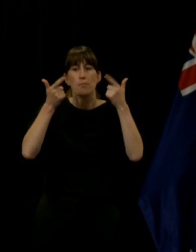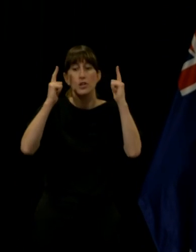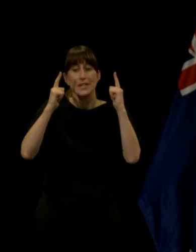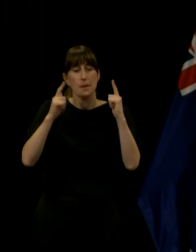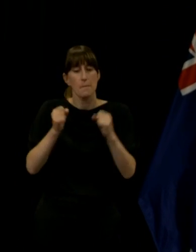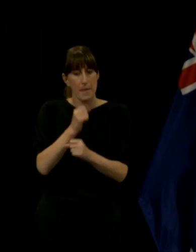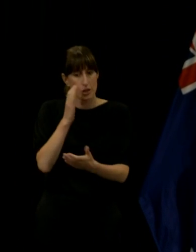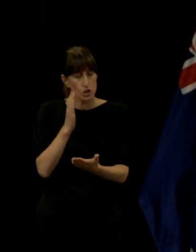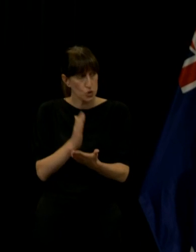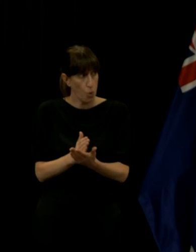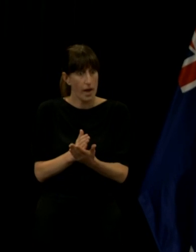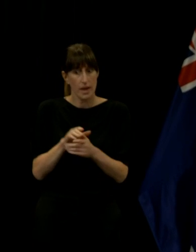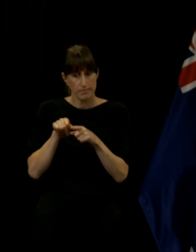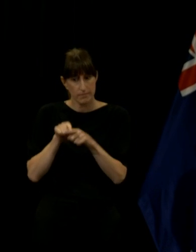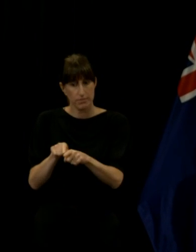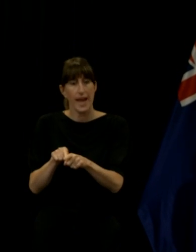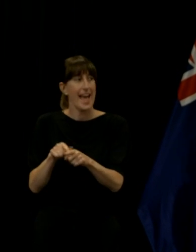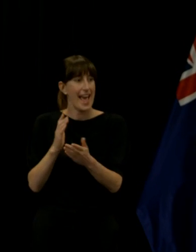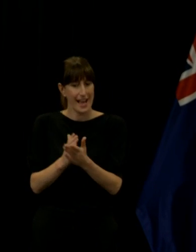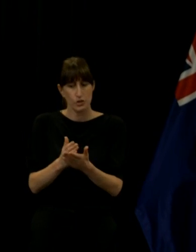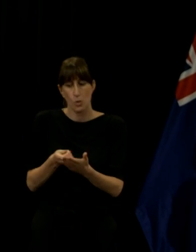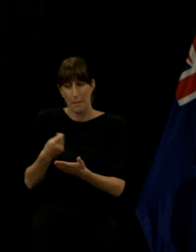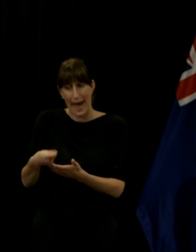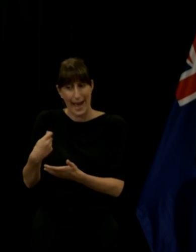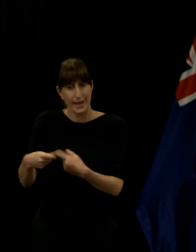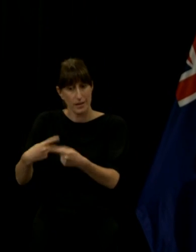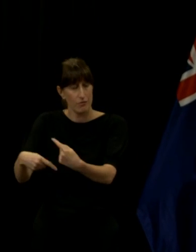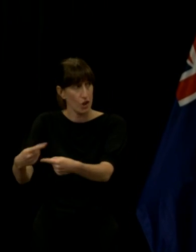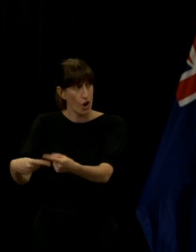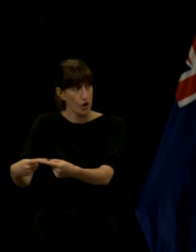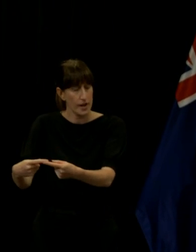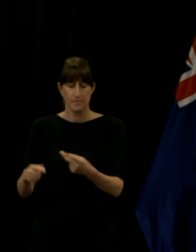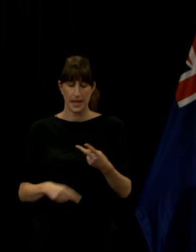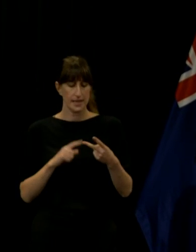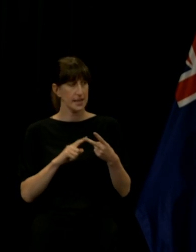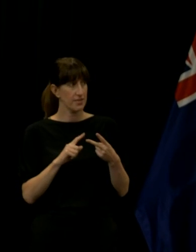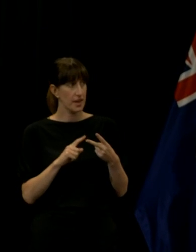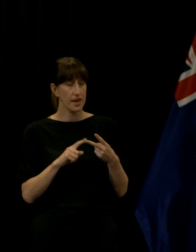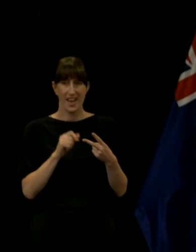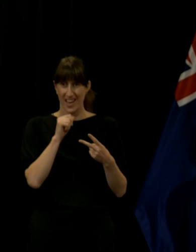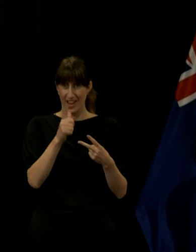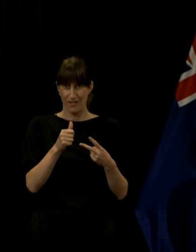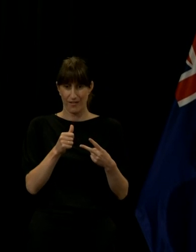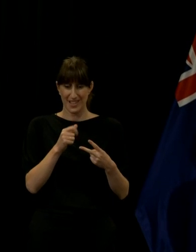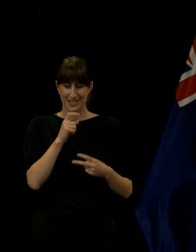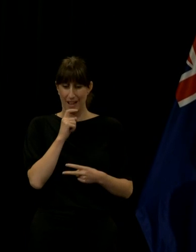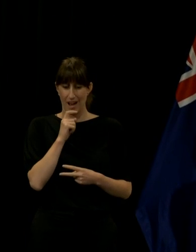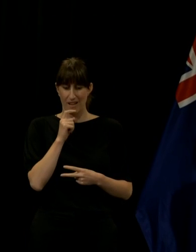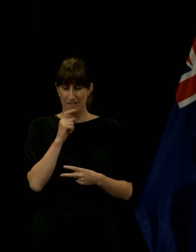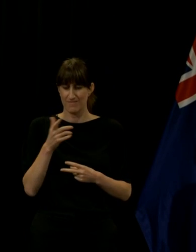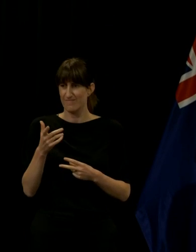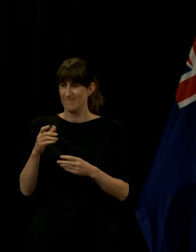fully in the way to their employees? And the second one, if workers can't get the subsidy through their employers, can